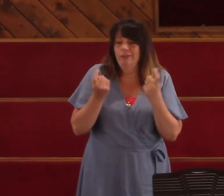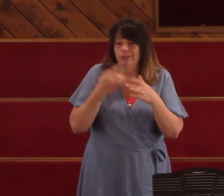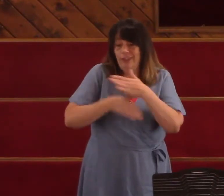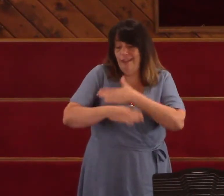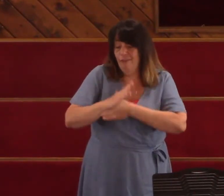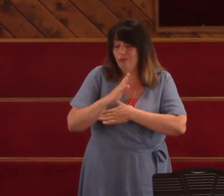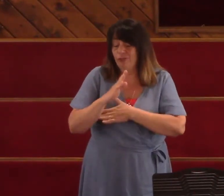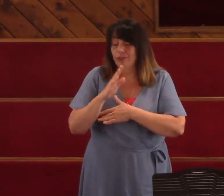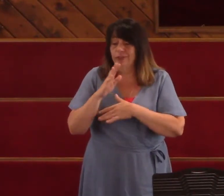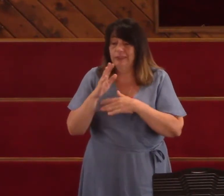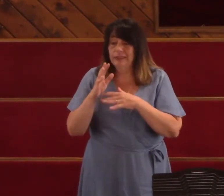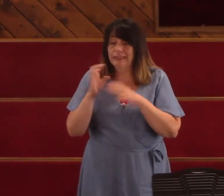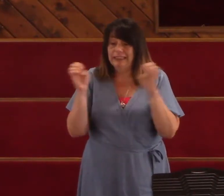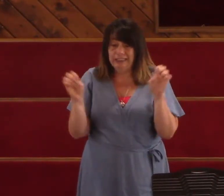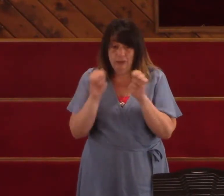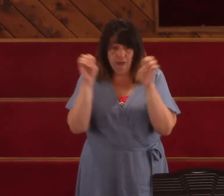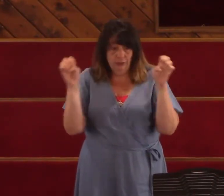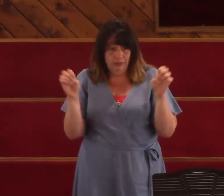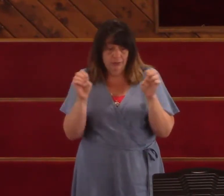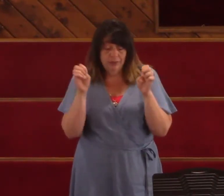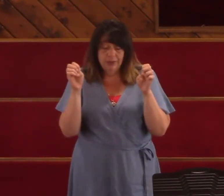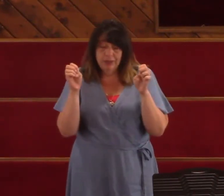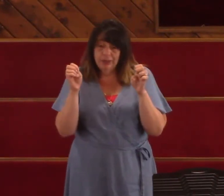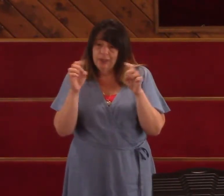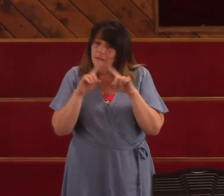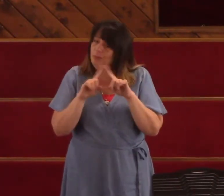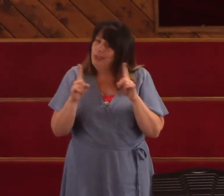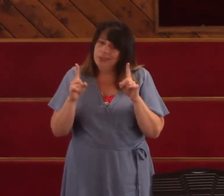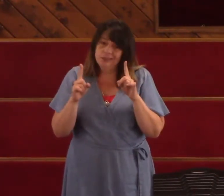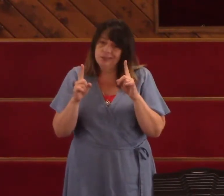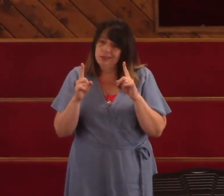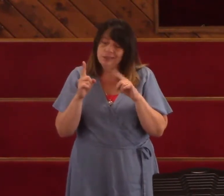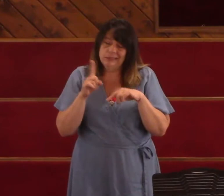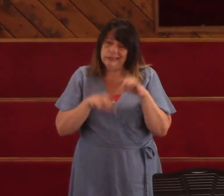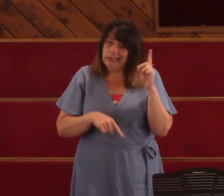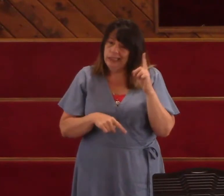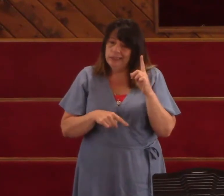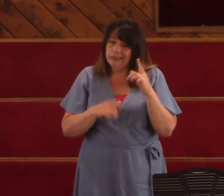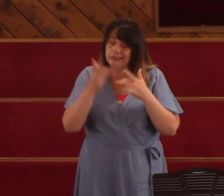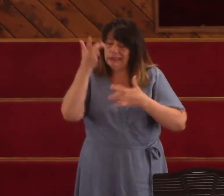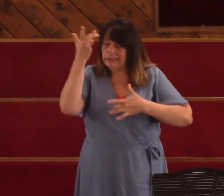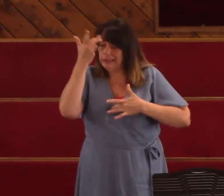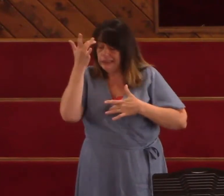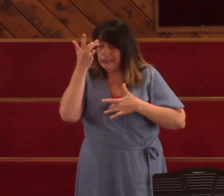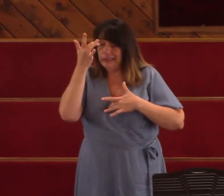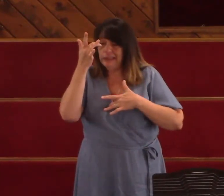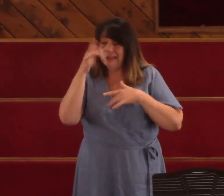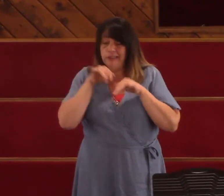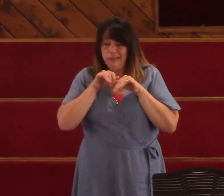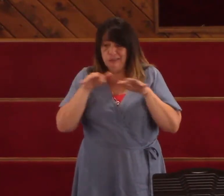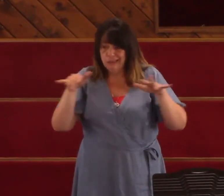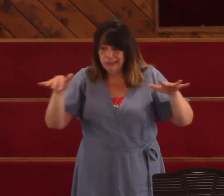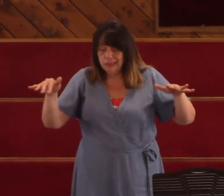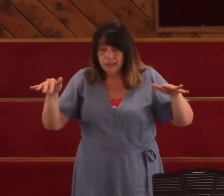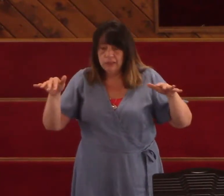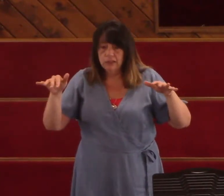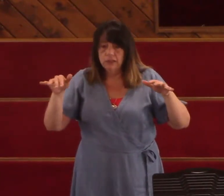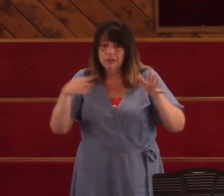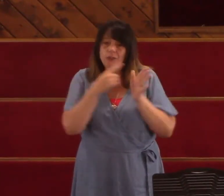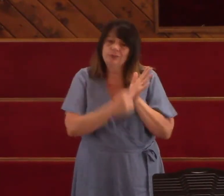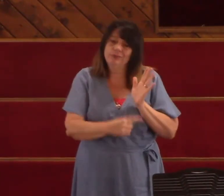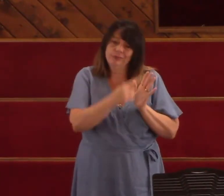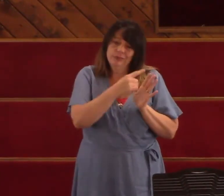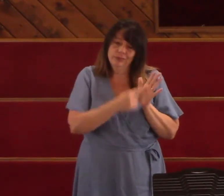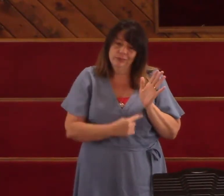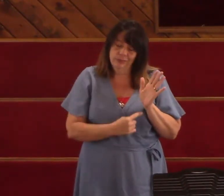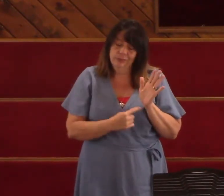longer than what we thought. So we had to cancel our revival meeting. So I'm